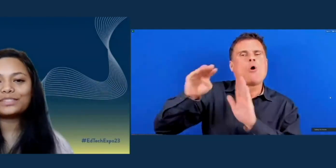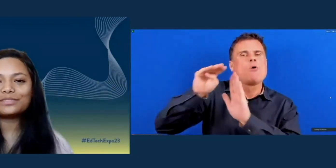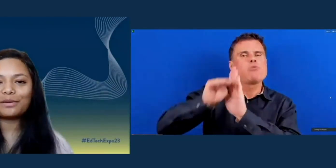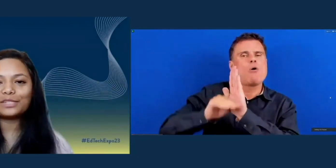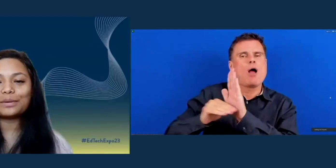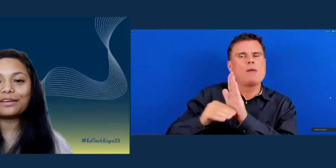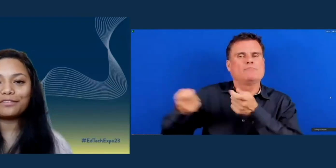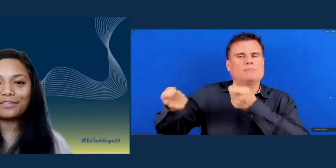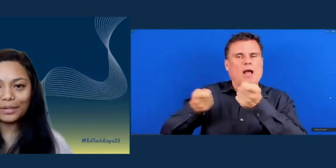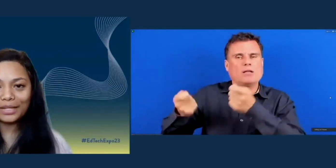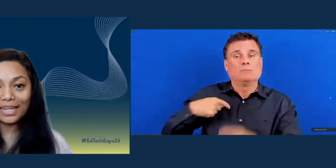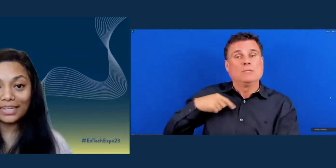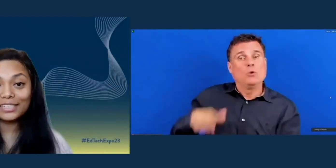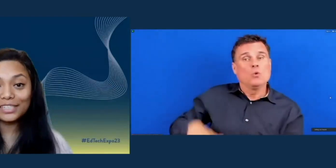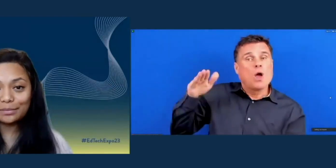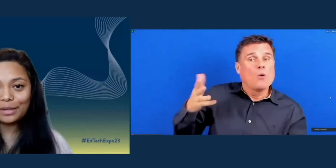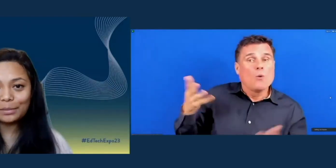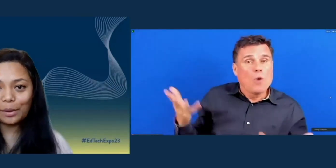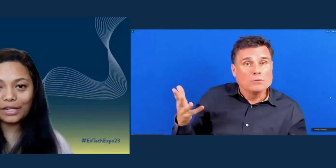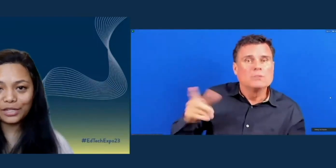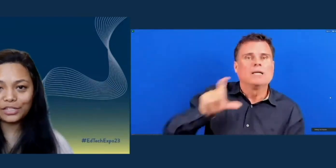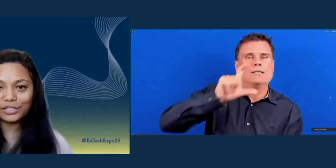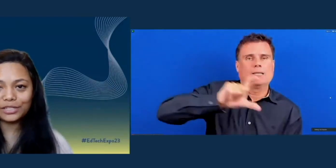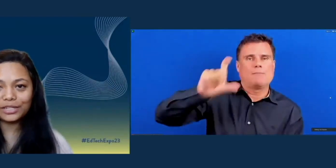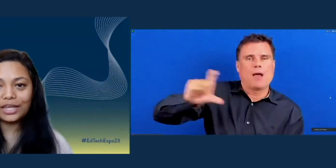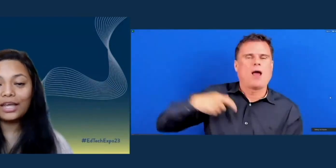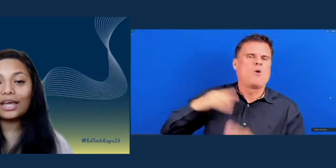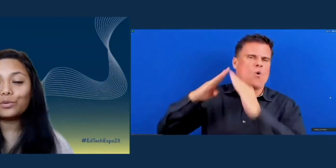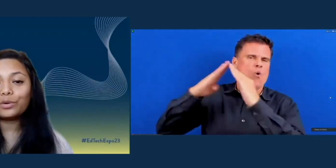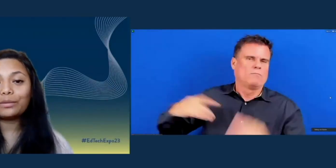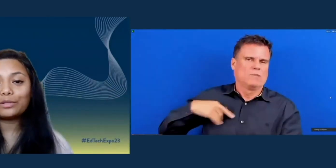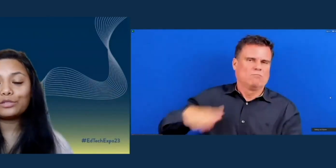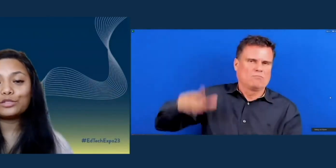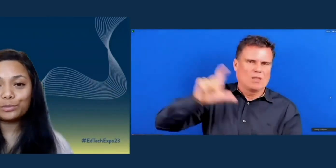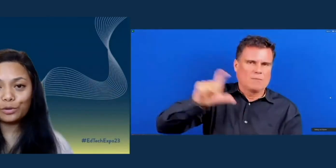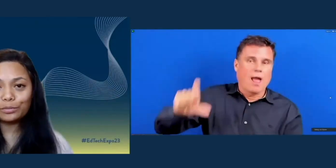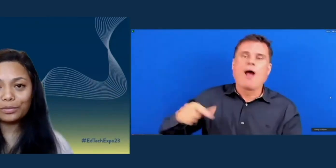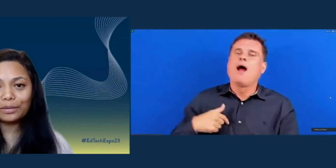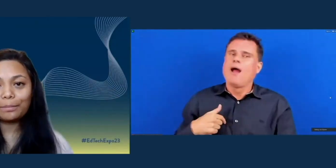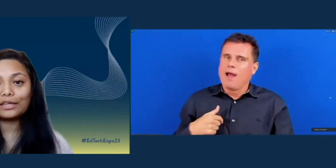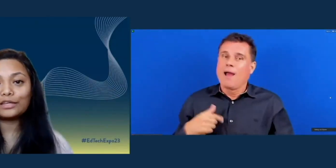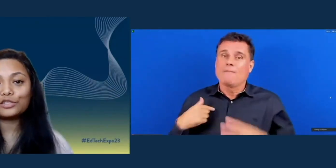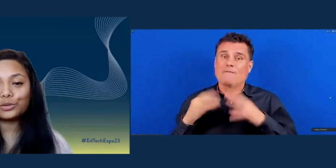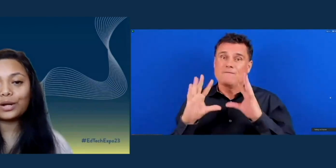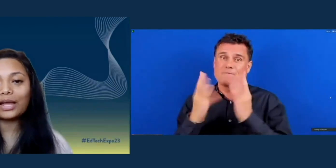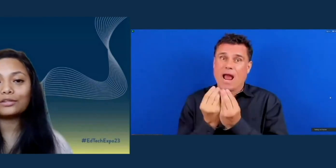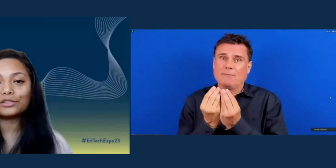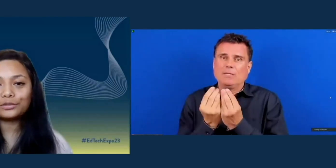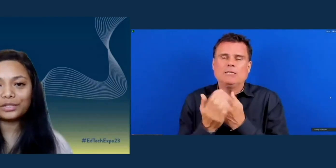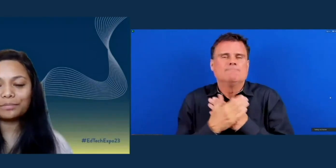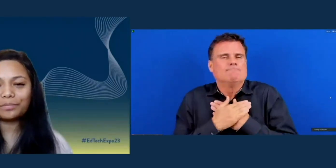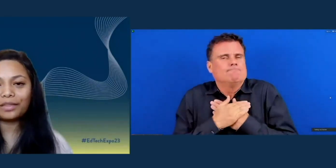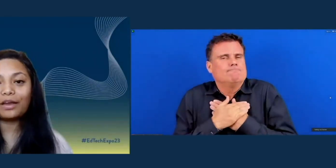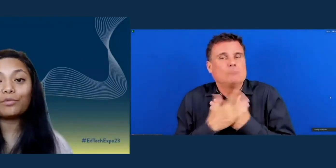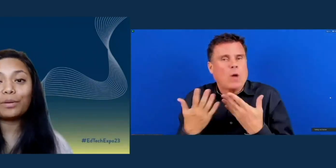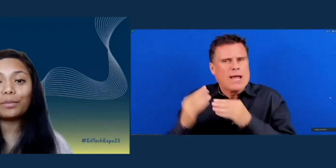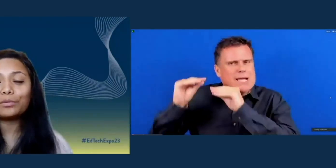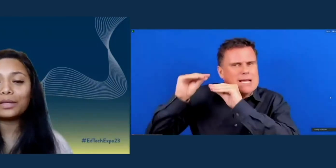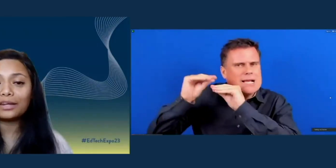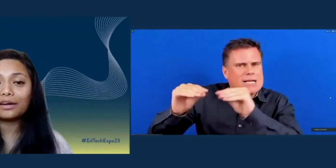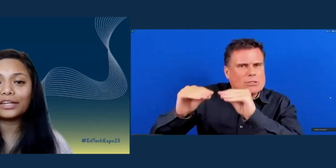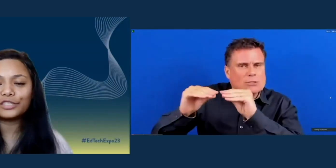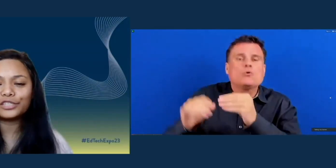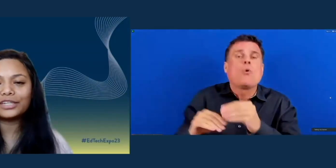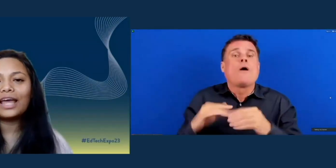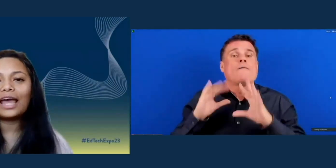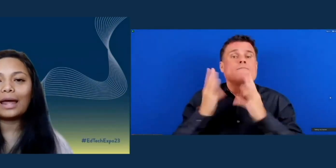to be surrounded by a family that cared deeply about education and who were able to support me, making sure I learned to read. I remember being